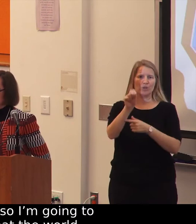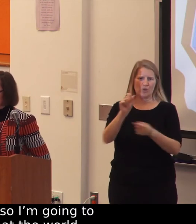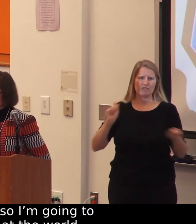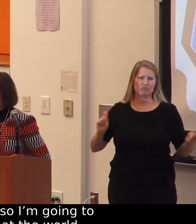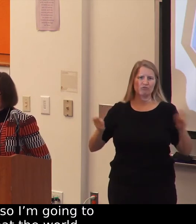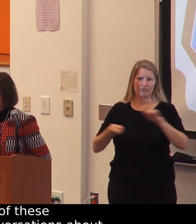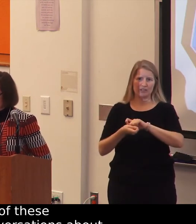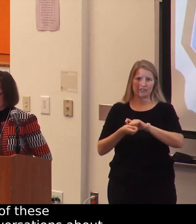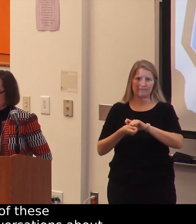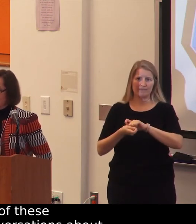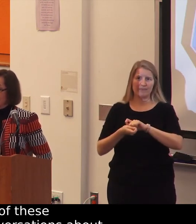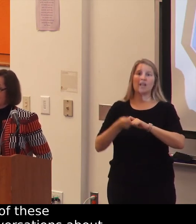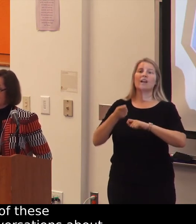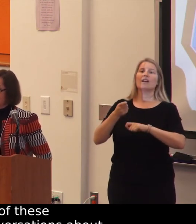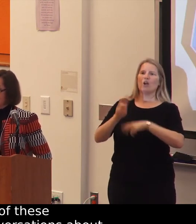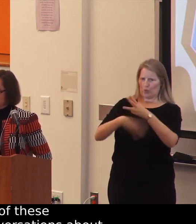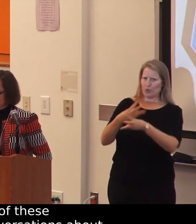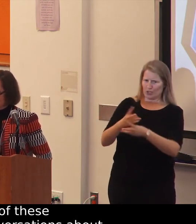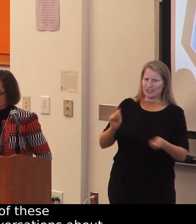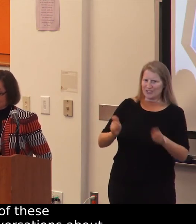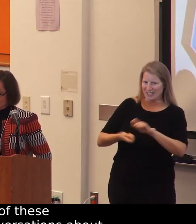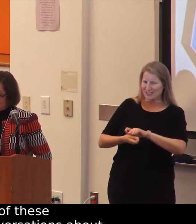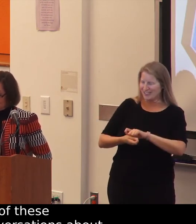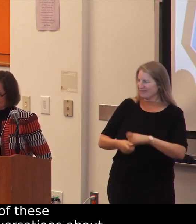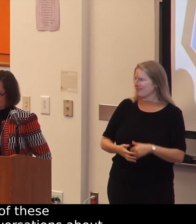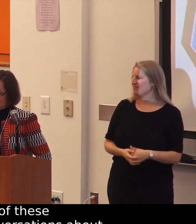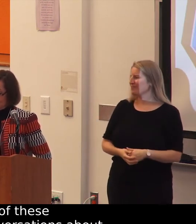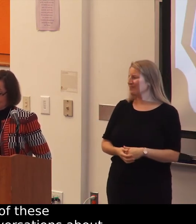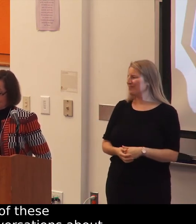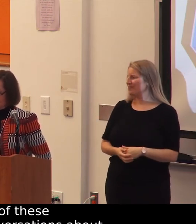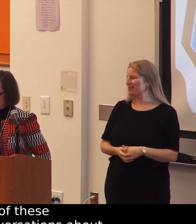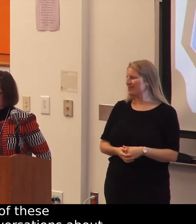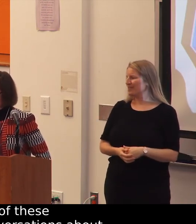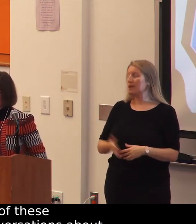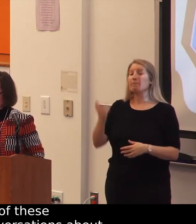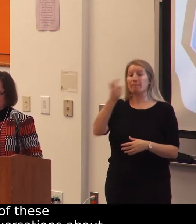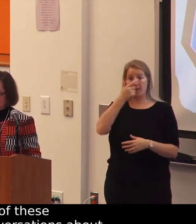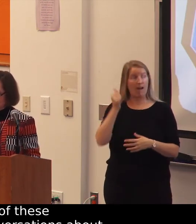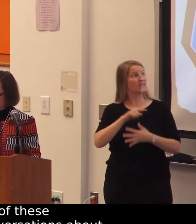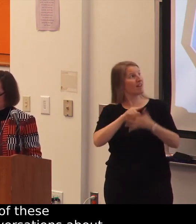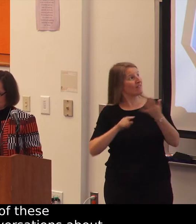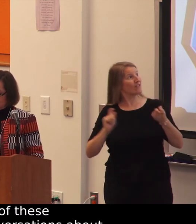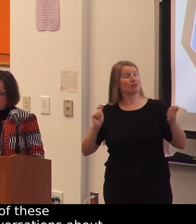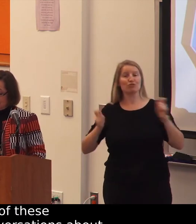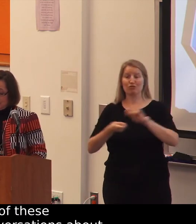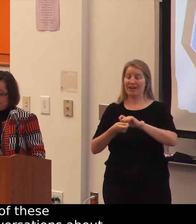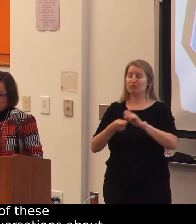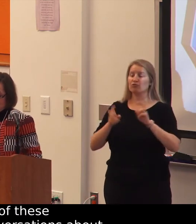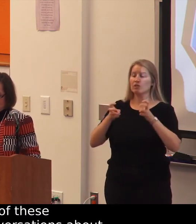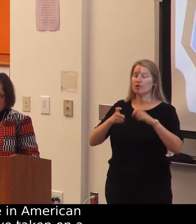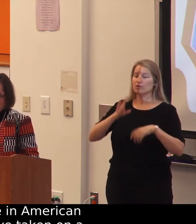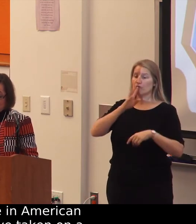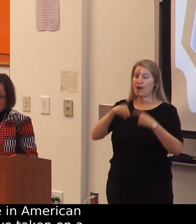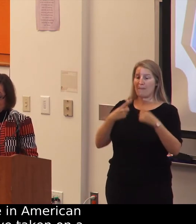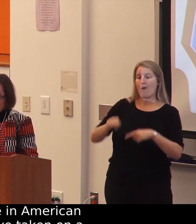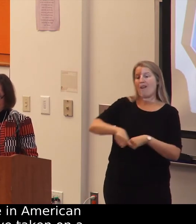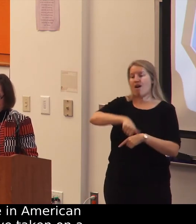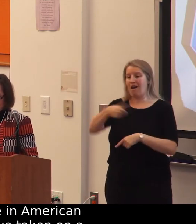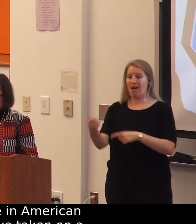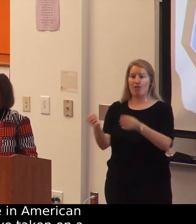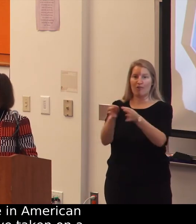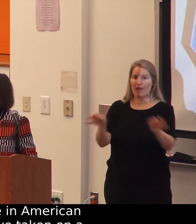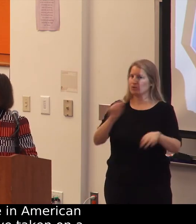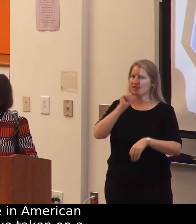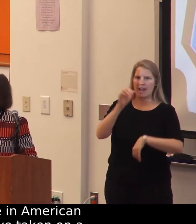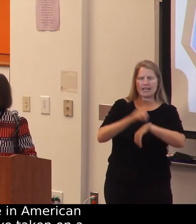that the world is changing. And in the light of these changes, conversations about non-English languages and their place in